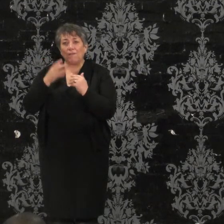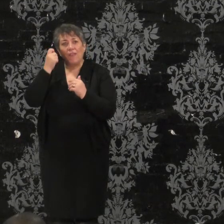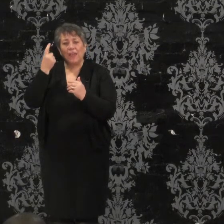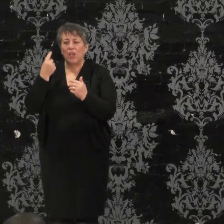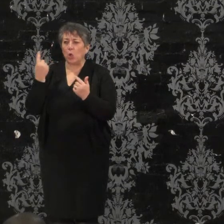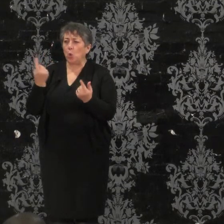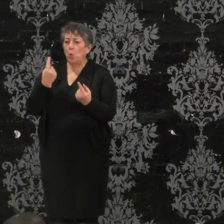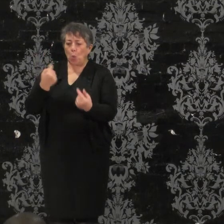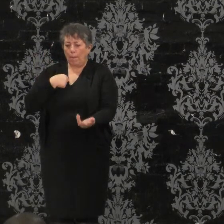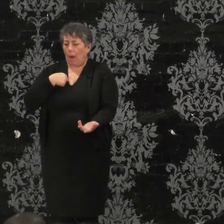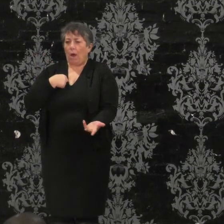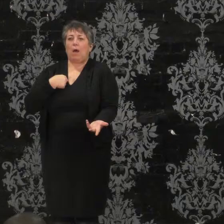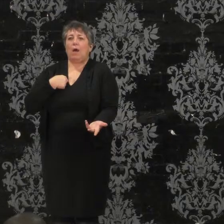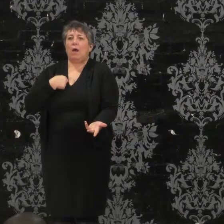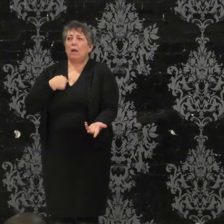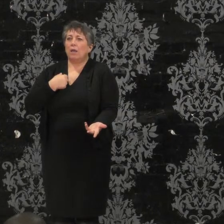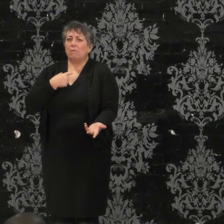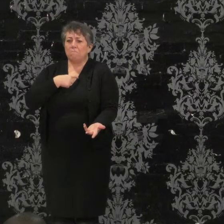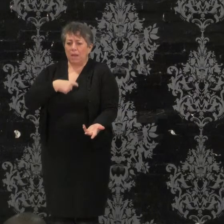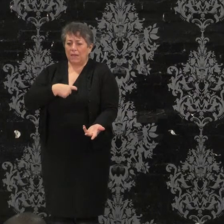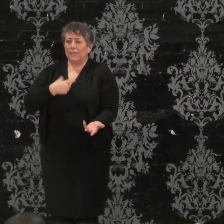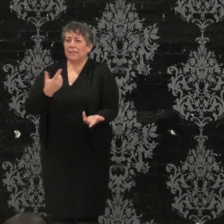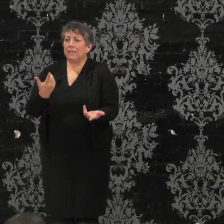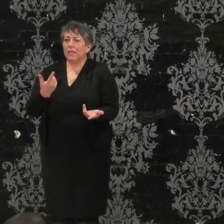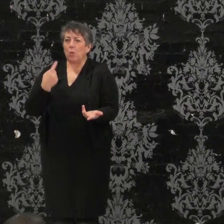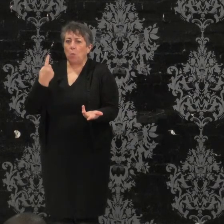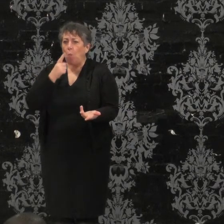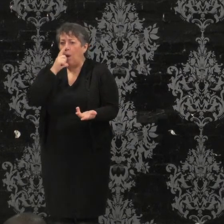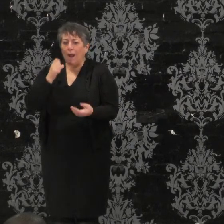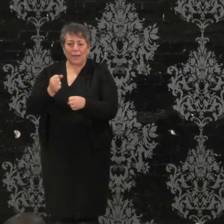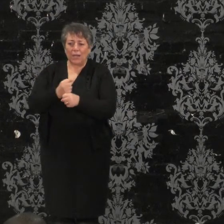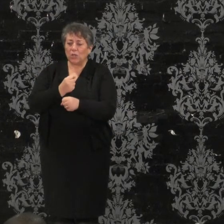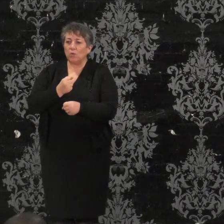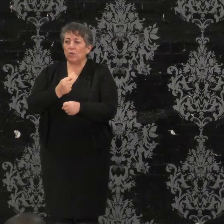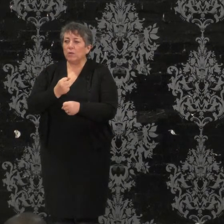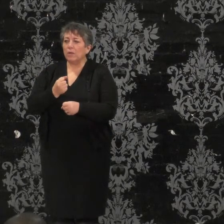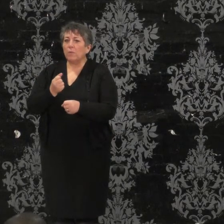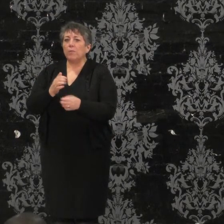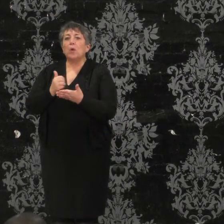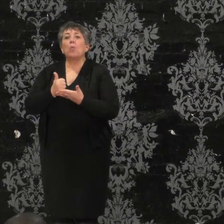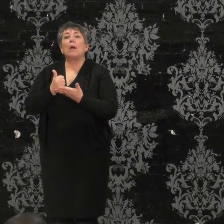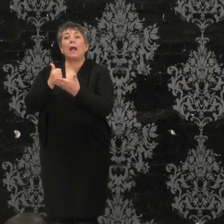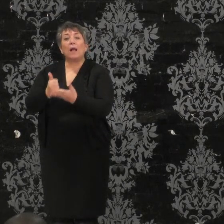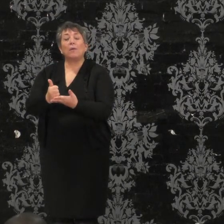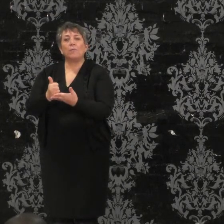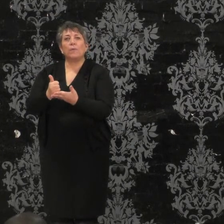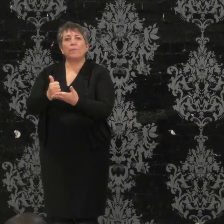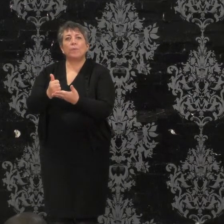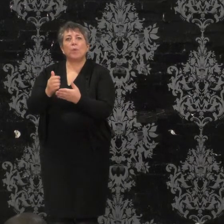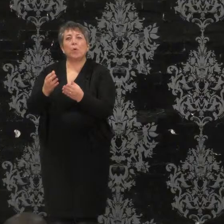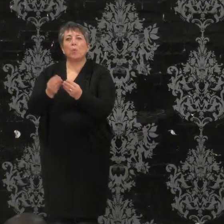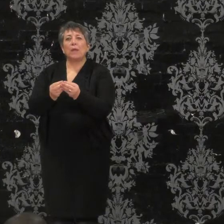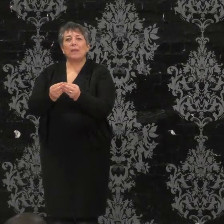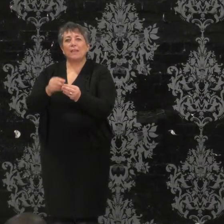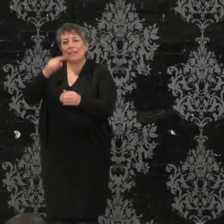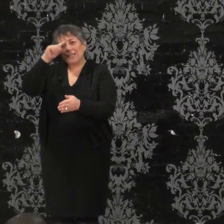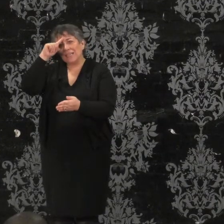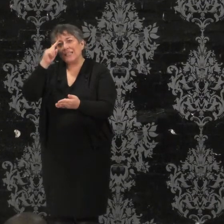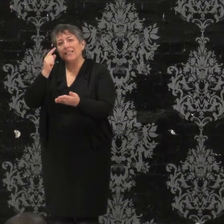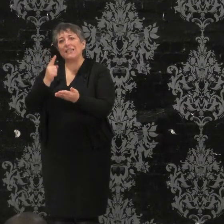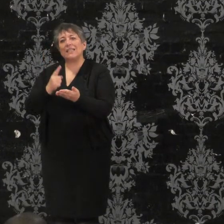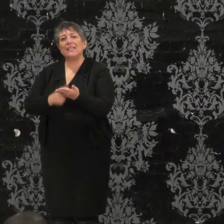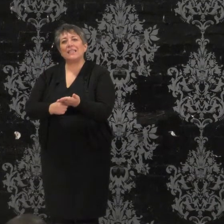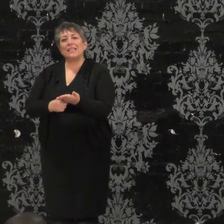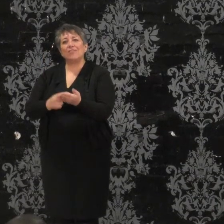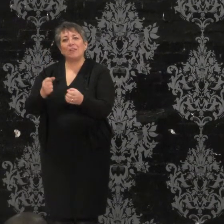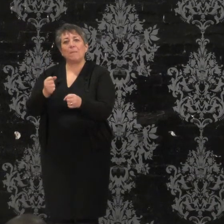leadership, their communication skills, decision-making skills. When you make good decisions, you